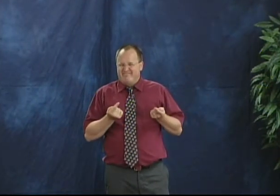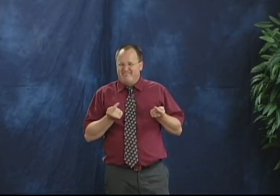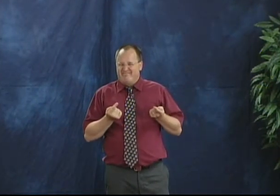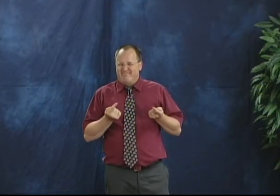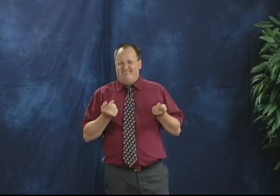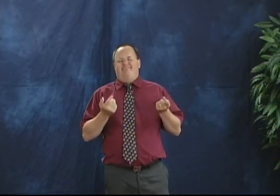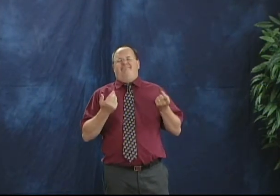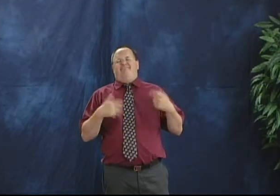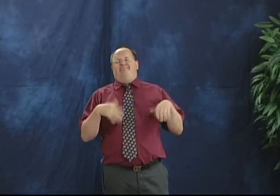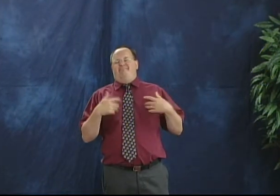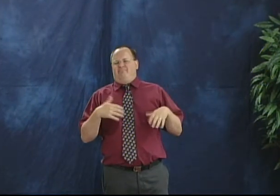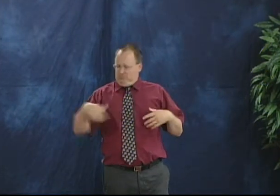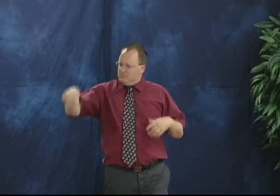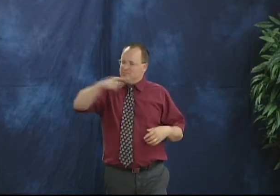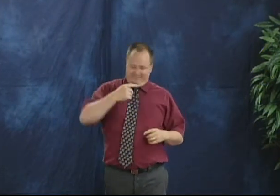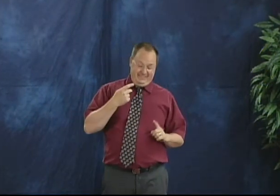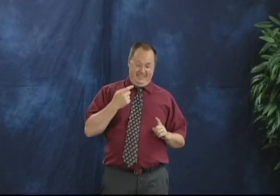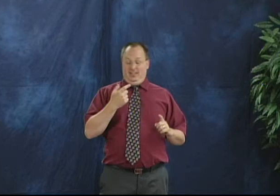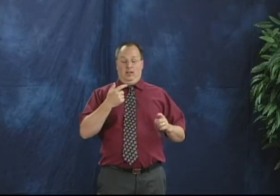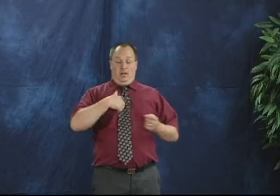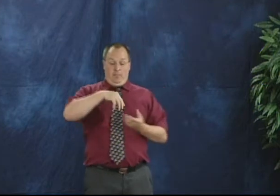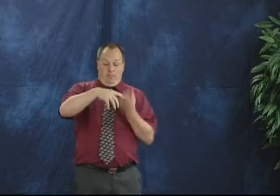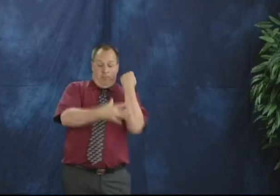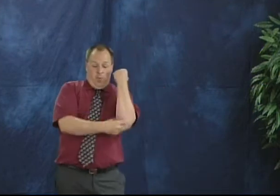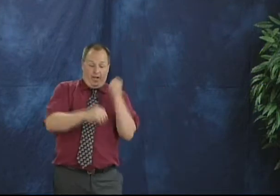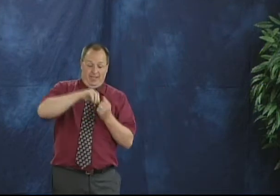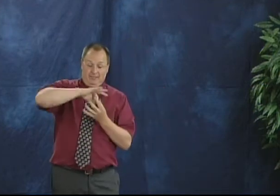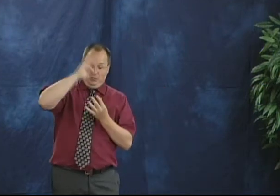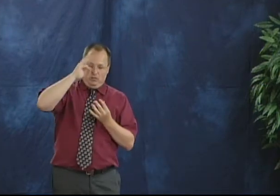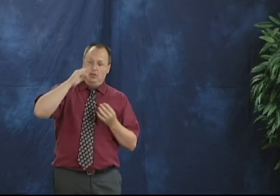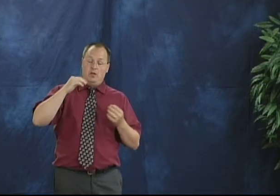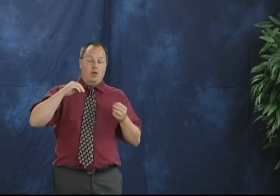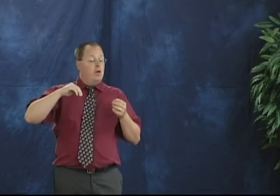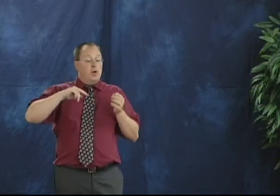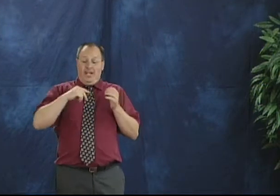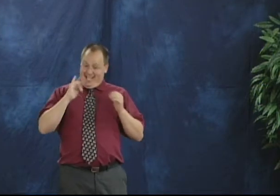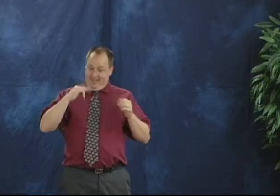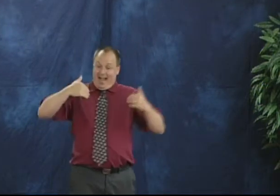Person who is poor in spirit sees his sin.